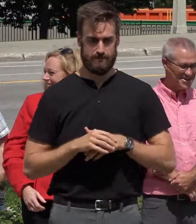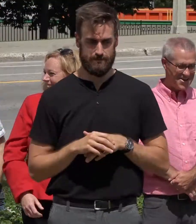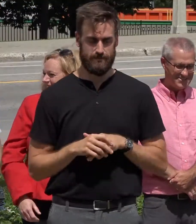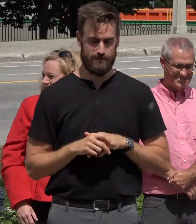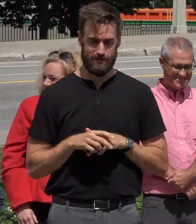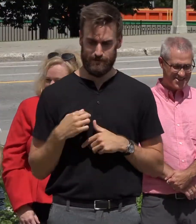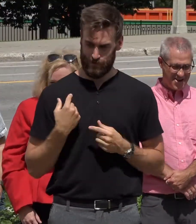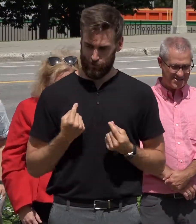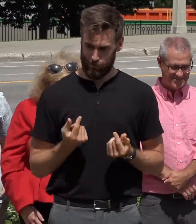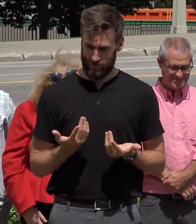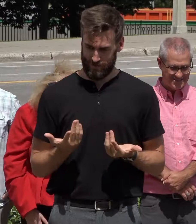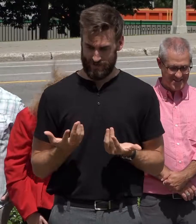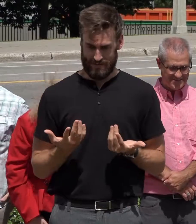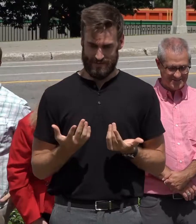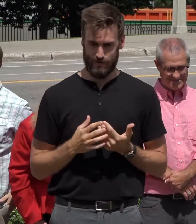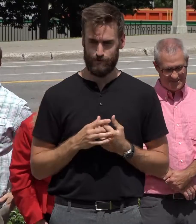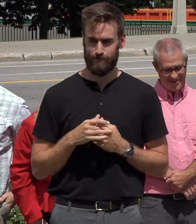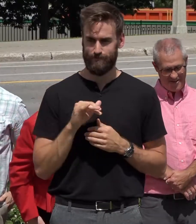What did I do?